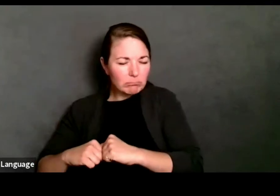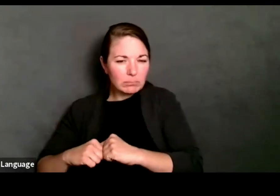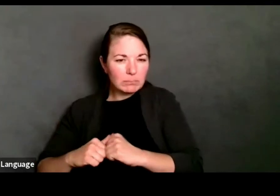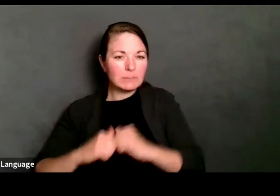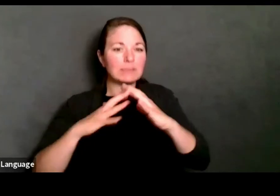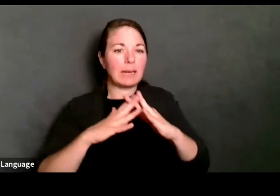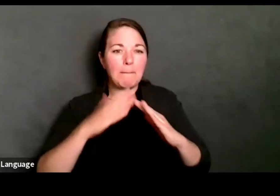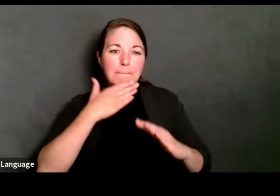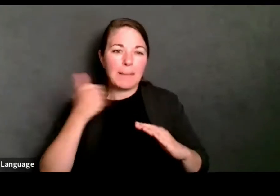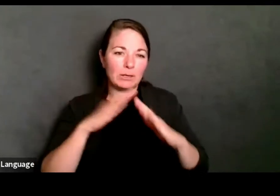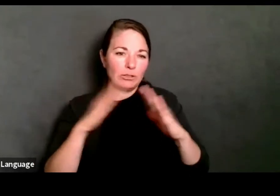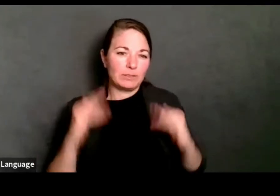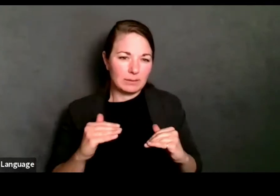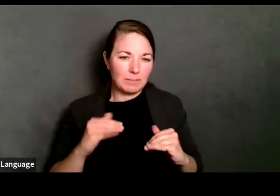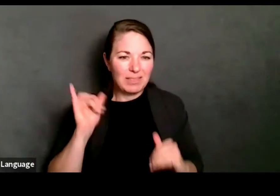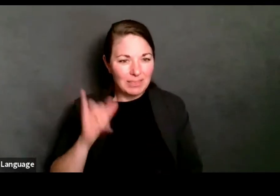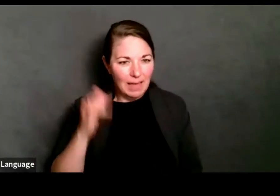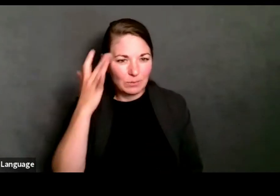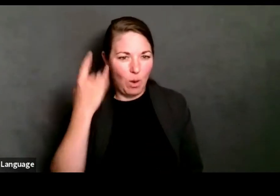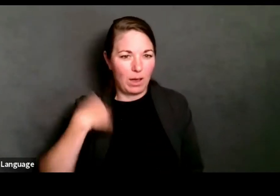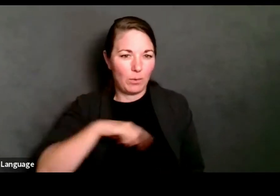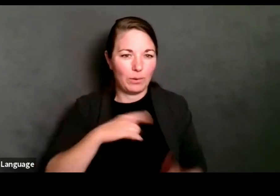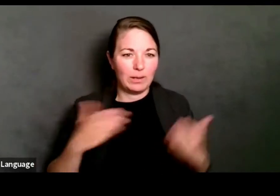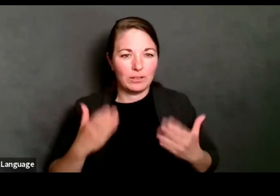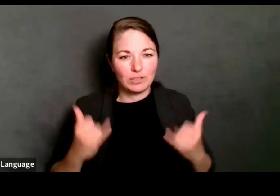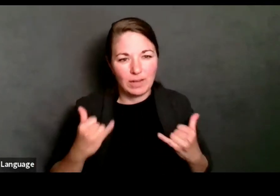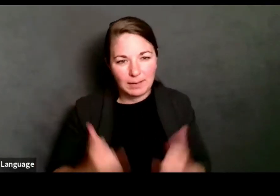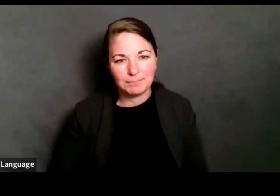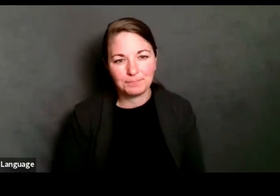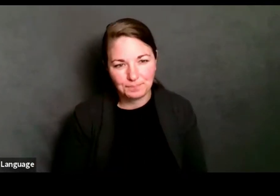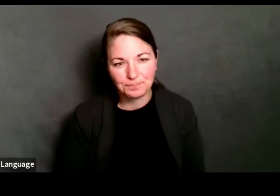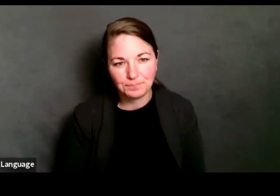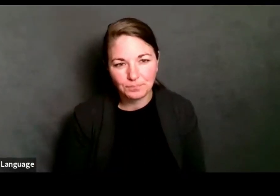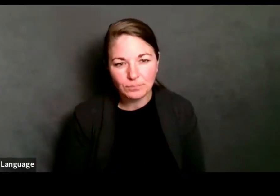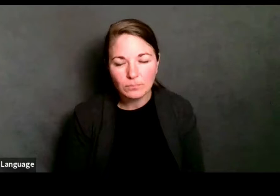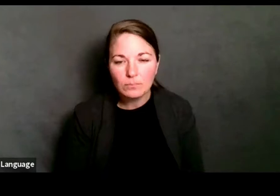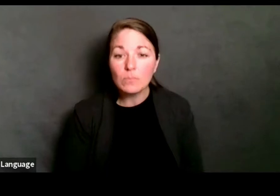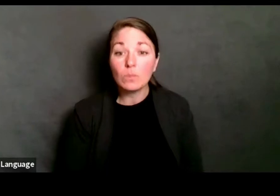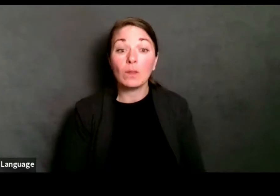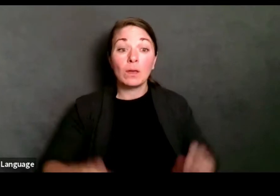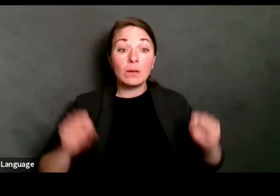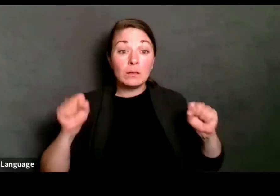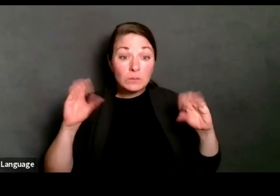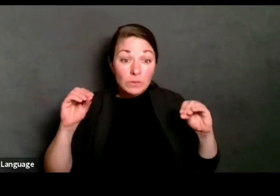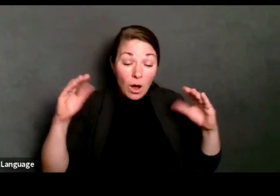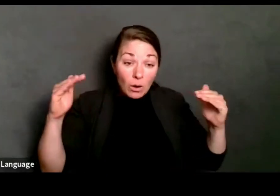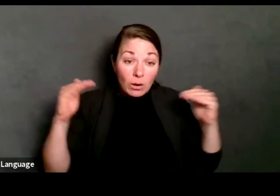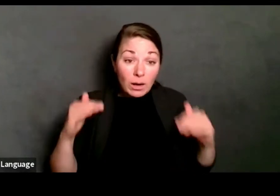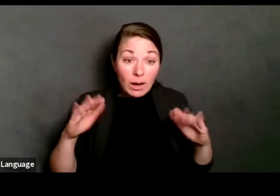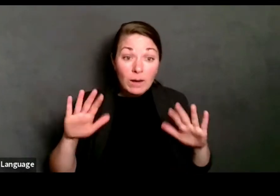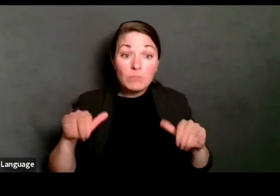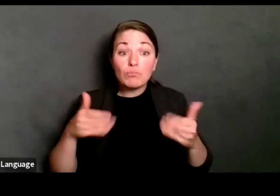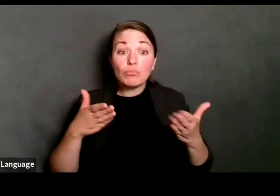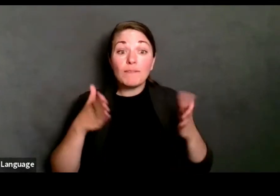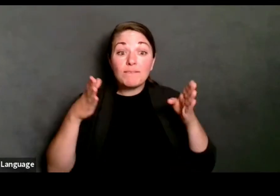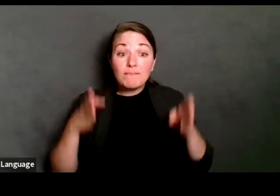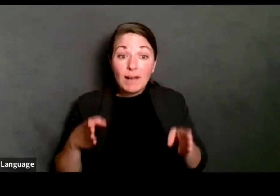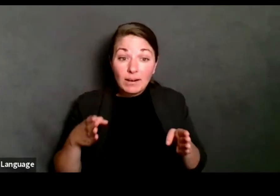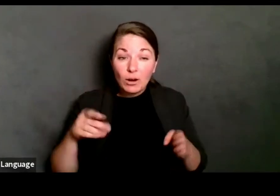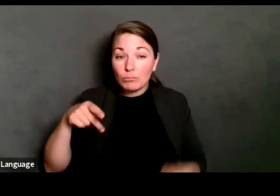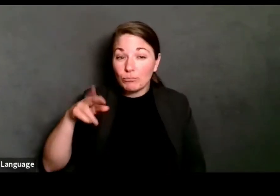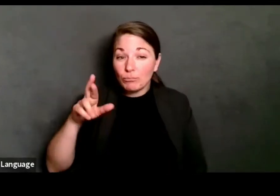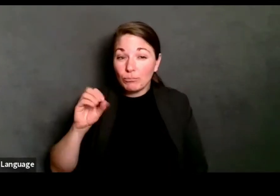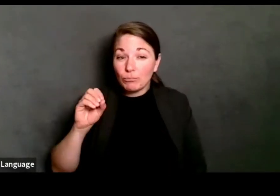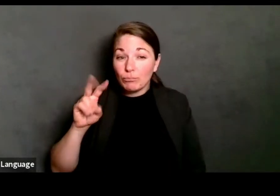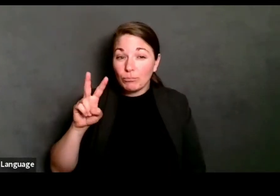what I believe we are all here today to work on. So, as a provider, this is perhaps most evident when we think